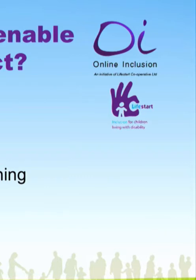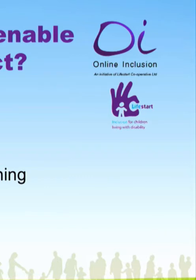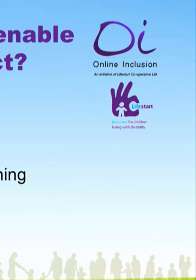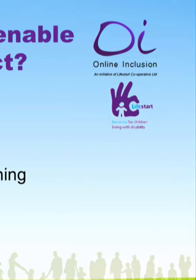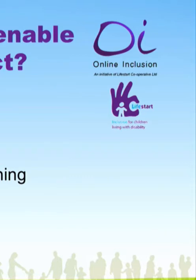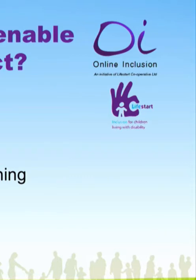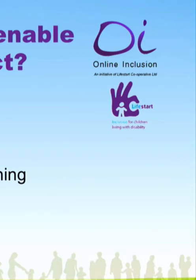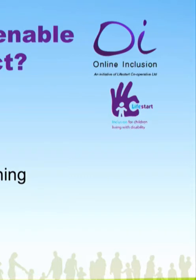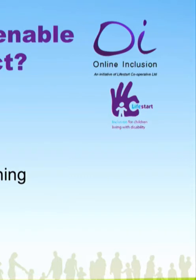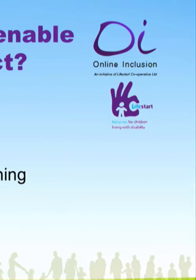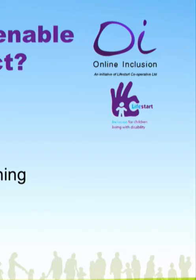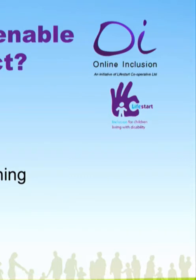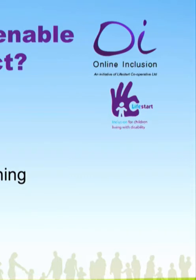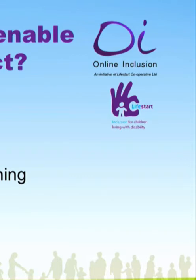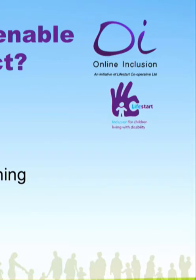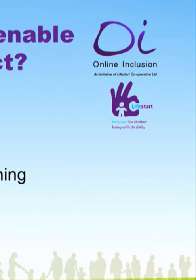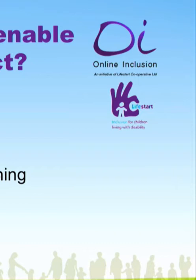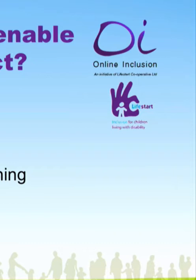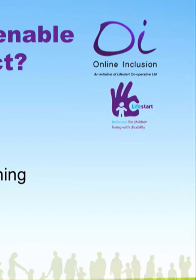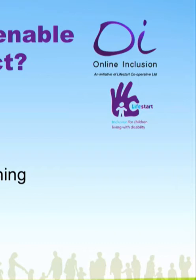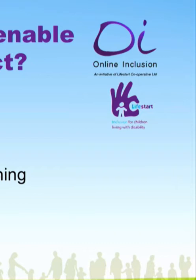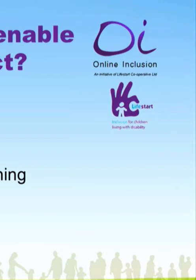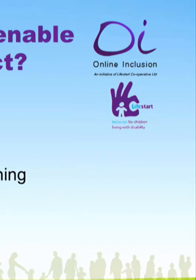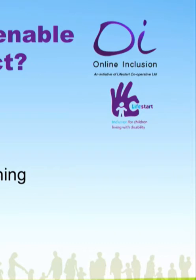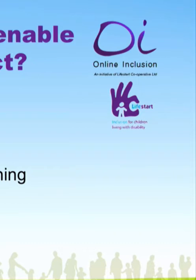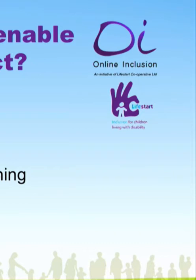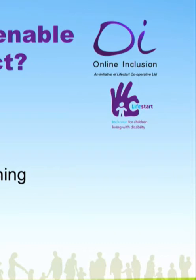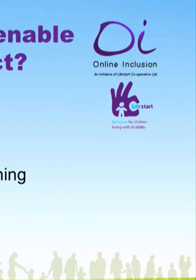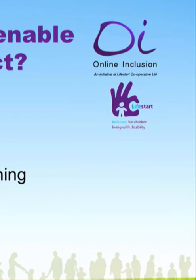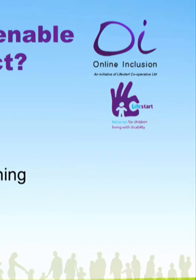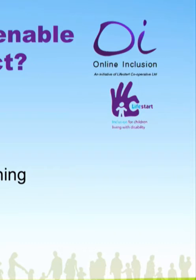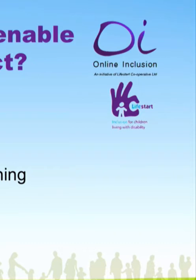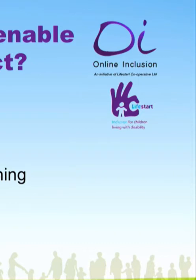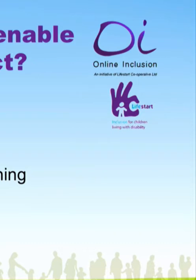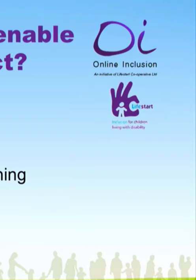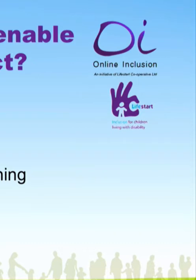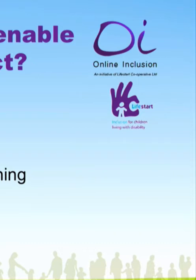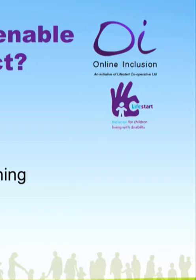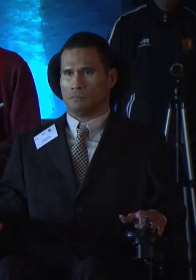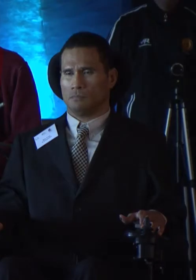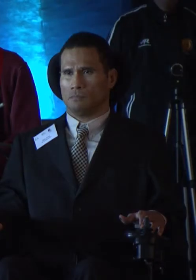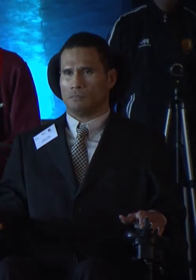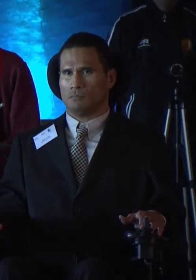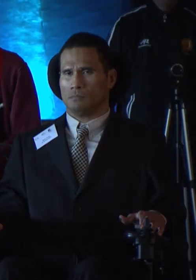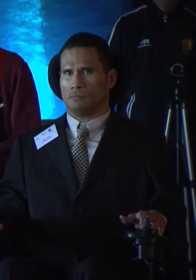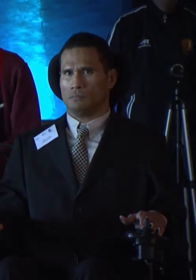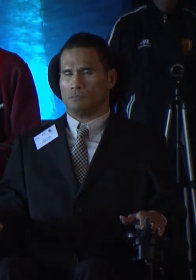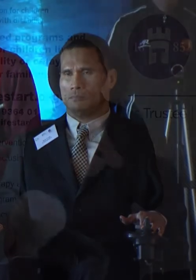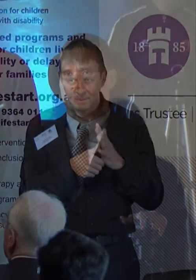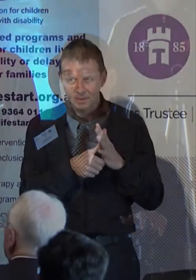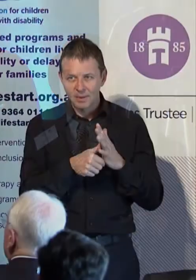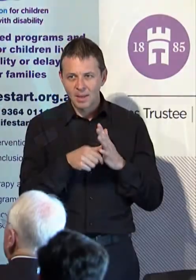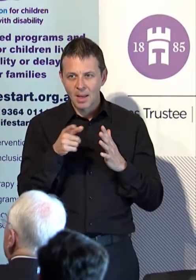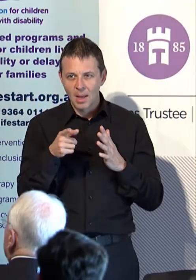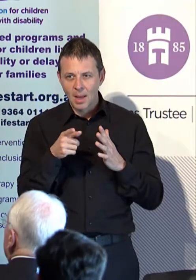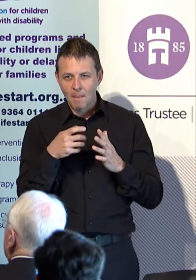for people to come on board. It raises the profile of people with disabilities. It raises the profiles of the wonderful work that